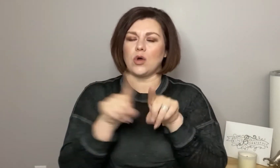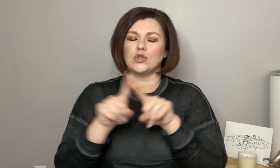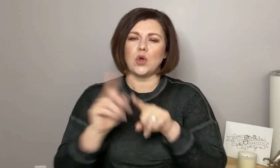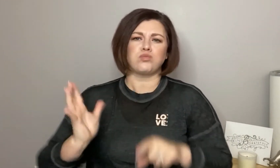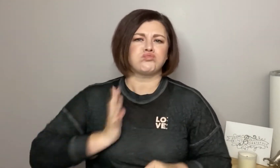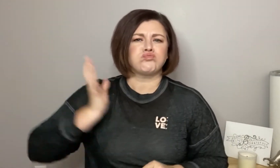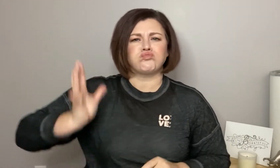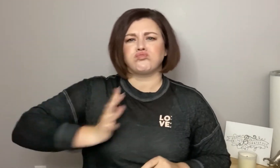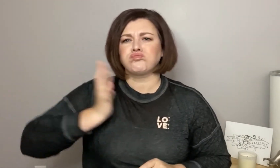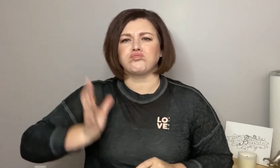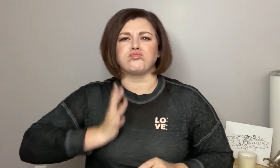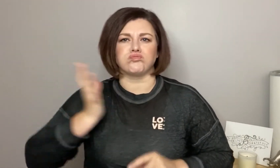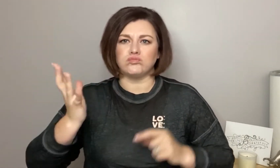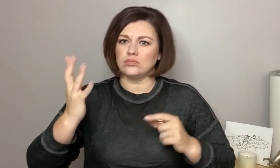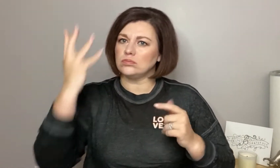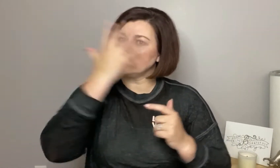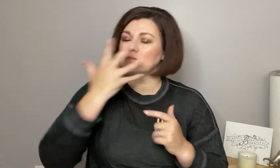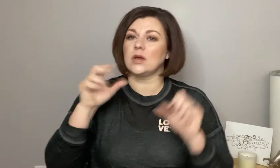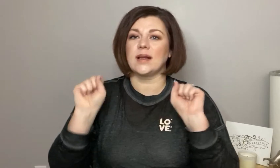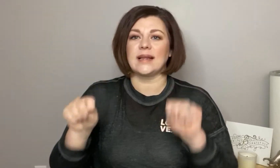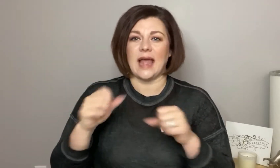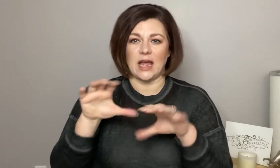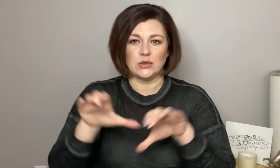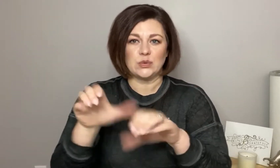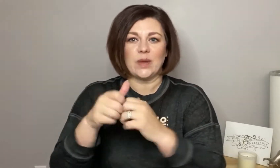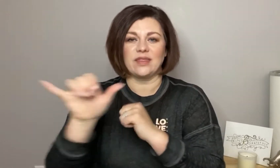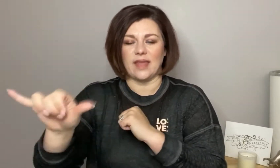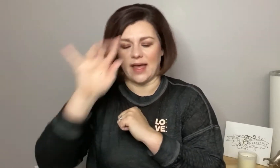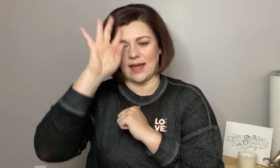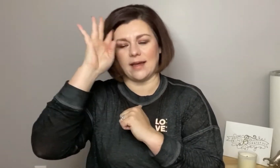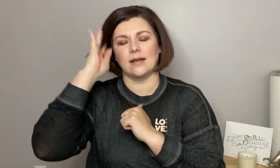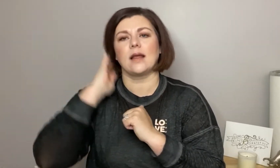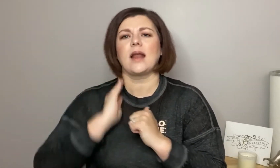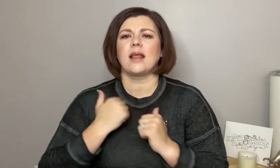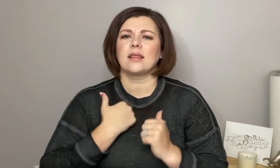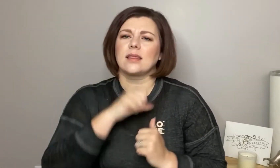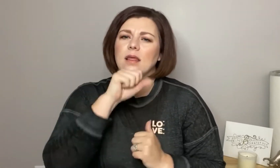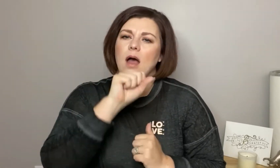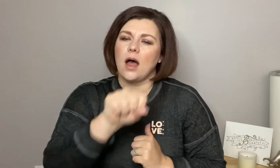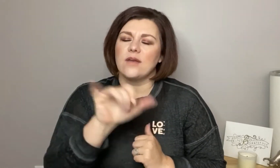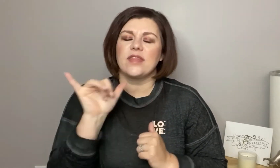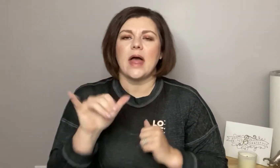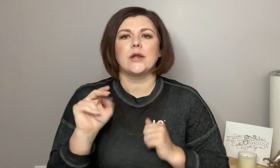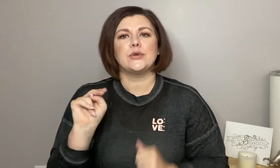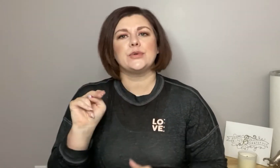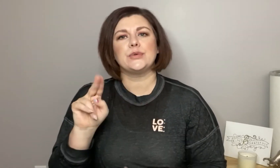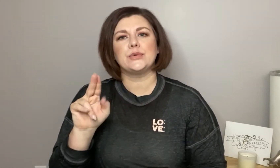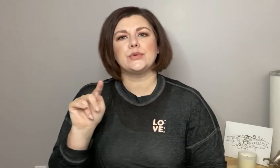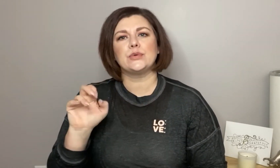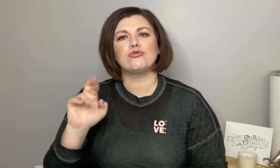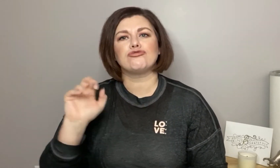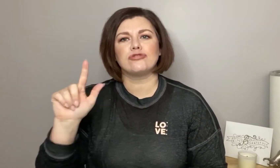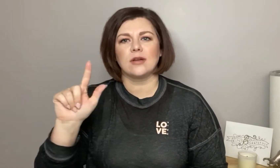or you could really ramp it up and do a glam look as well with that. And I just love